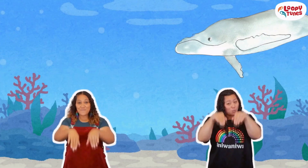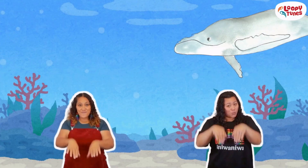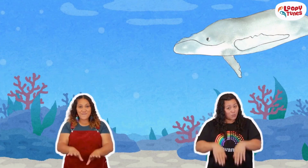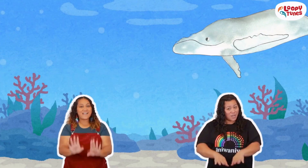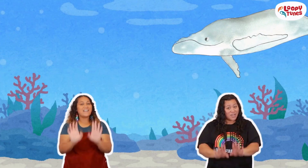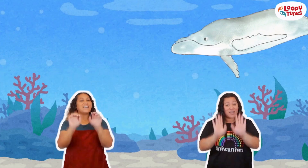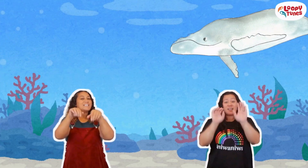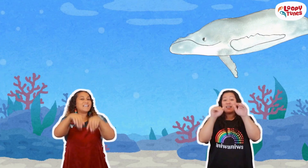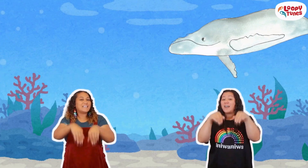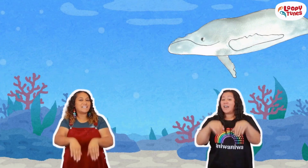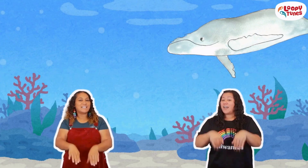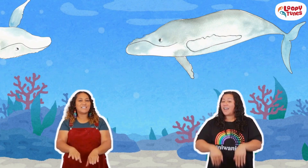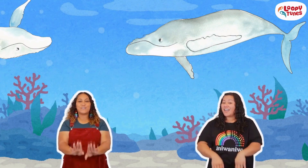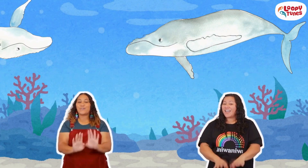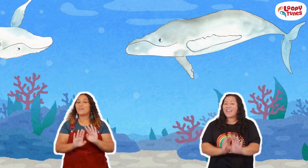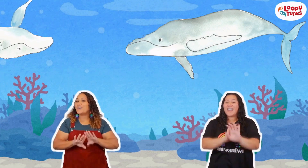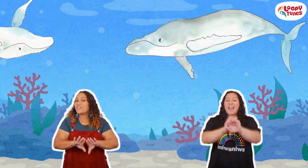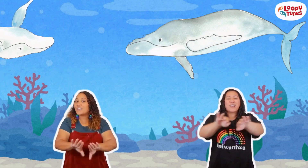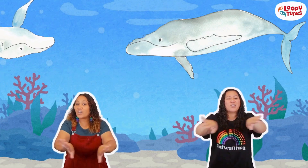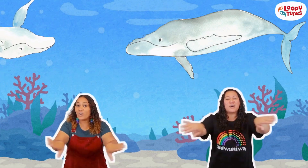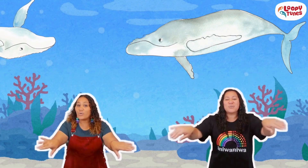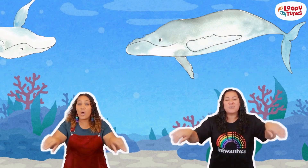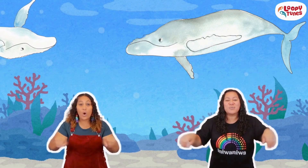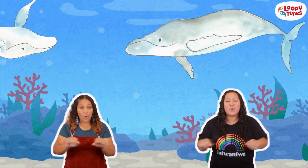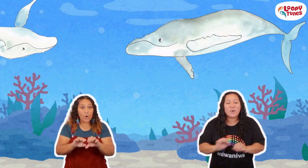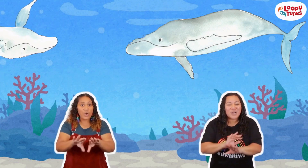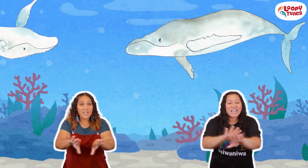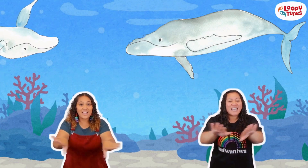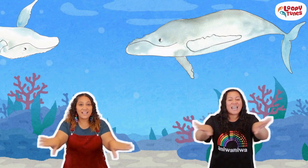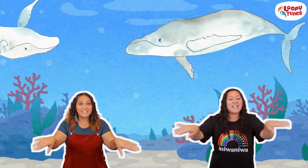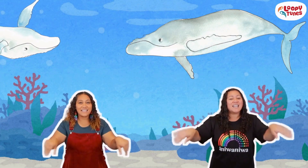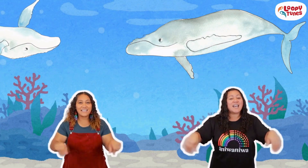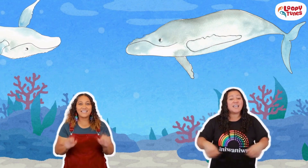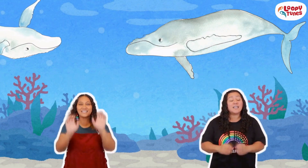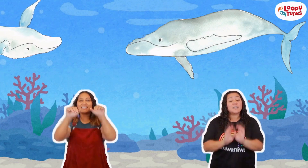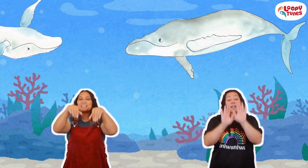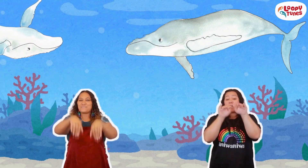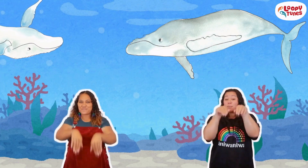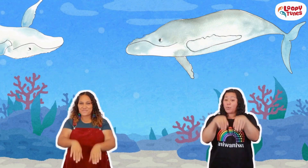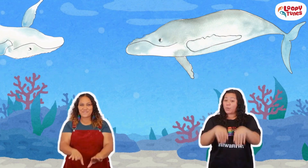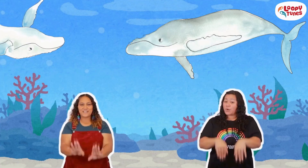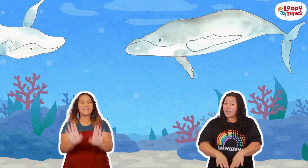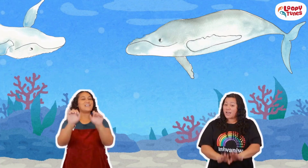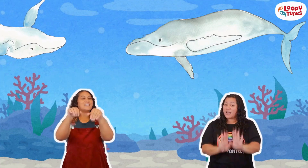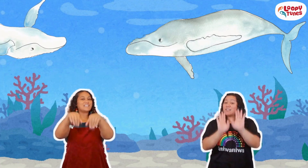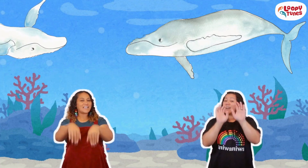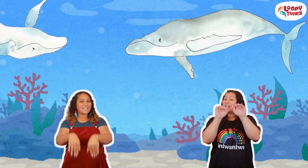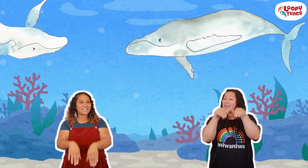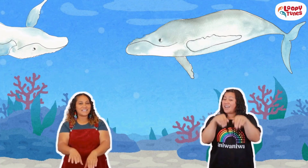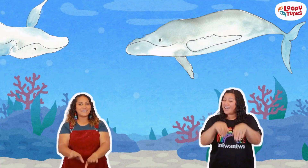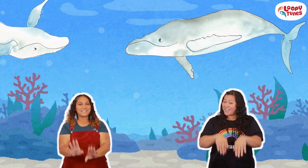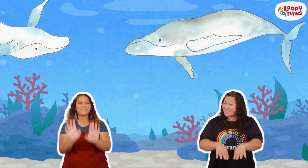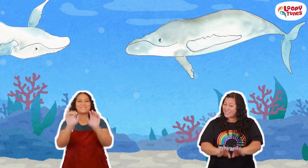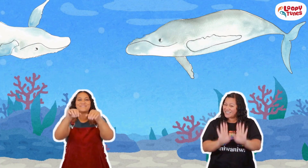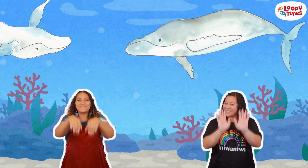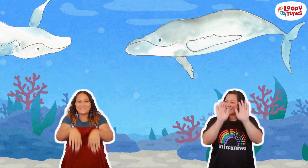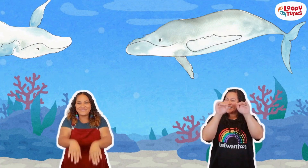te moana, Tohorā Kau Hoe ana I te moana.